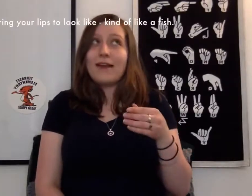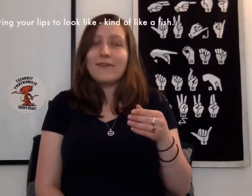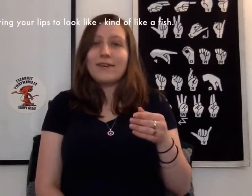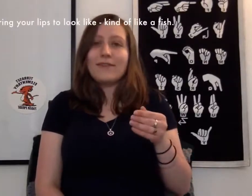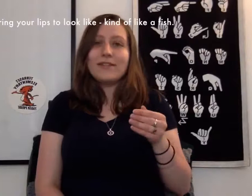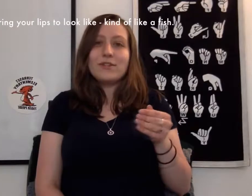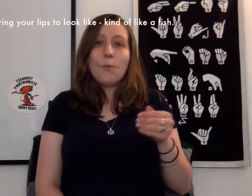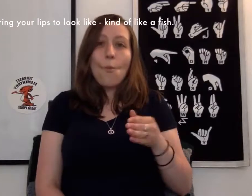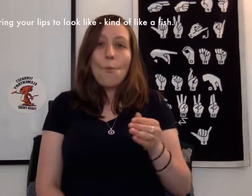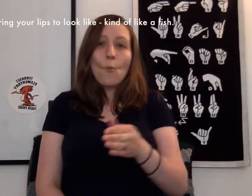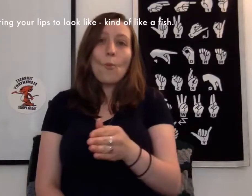like a fish.